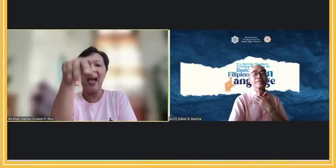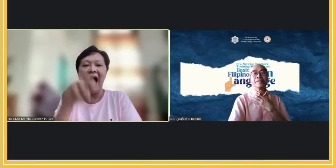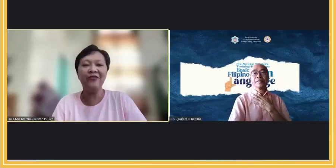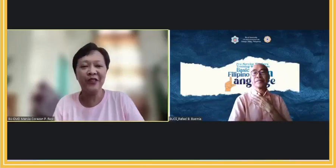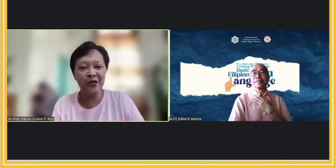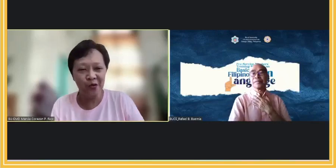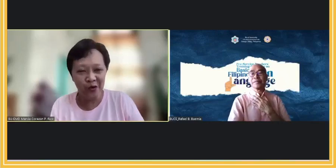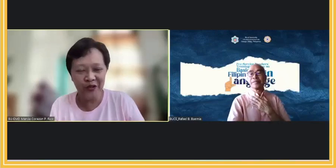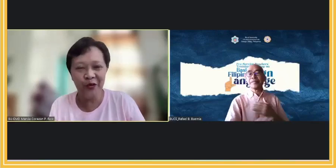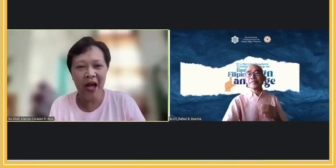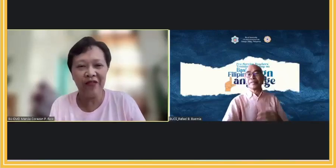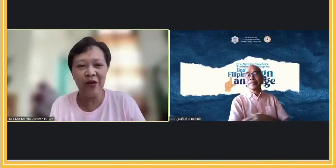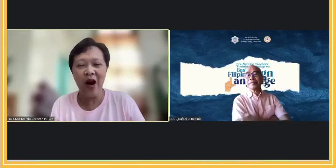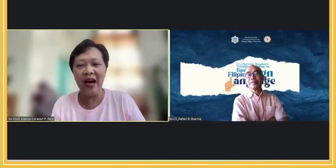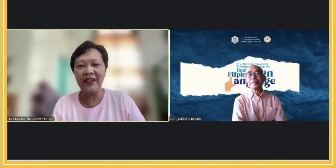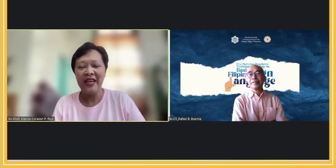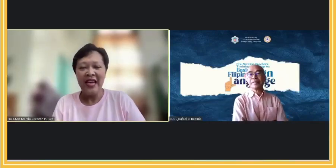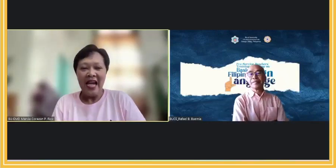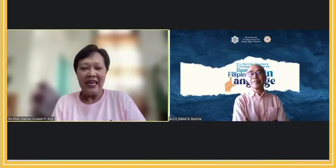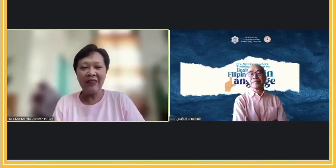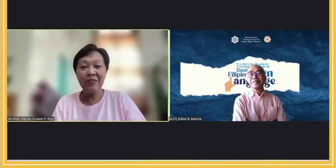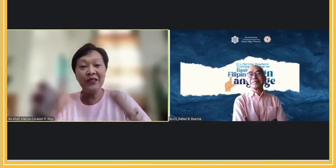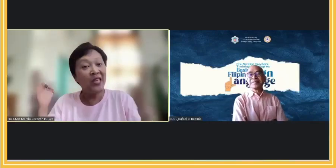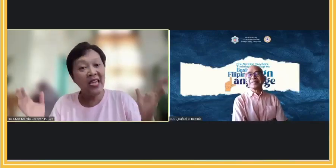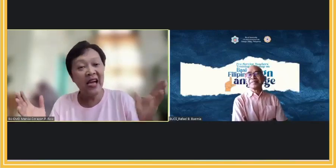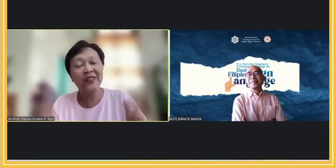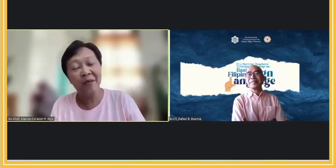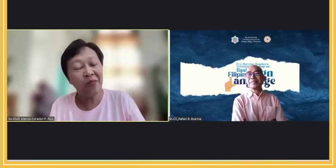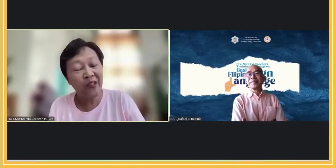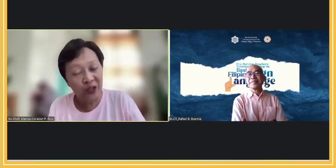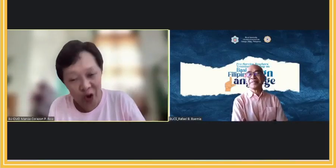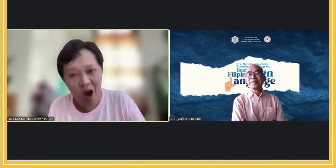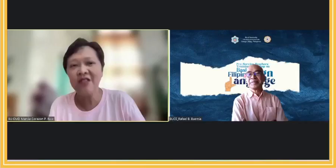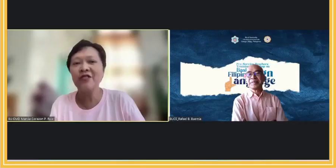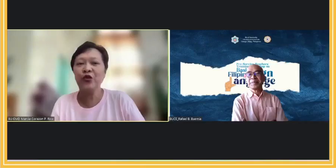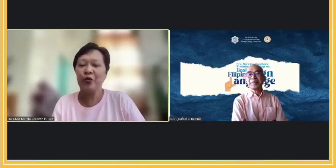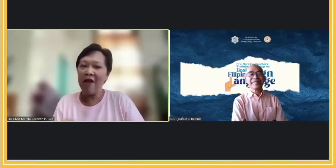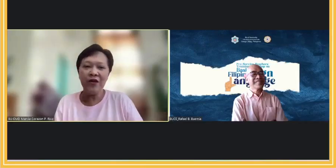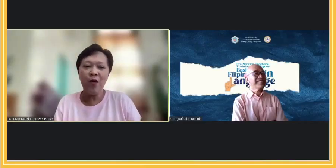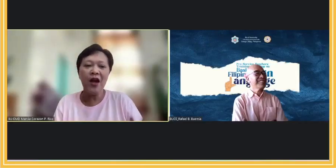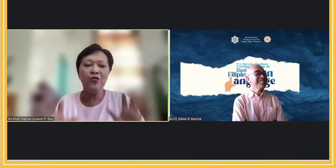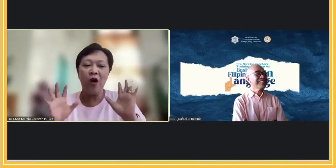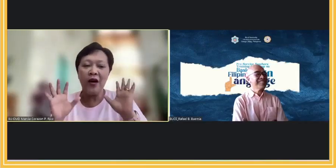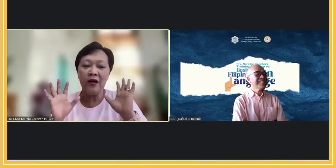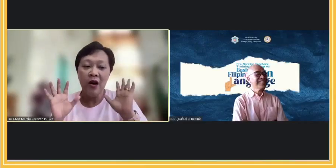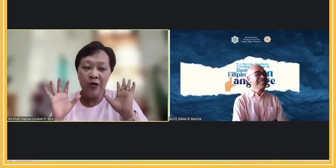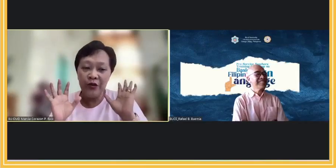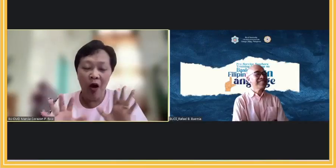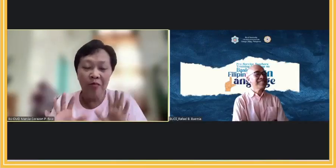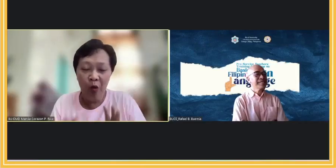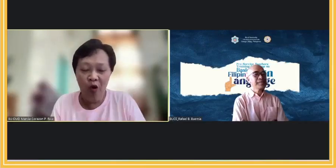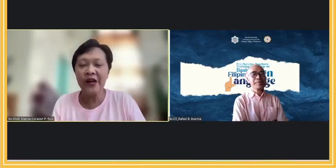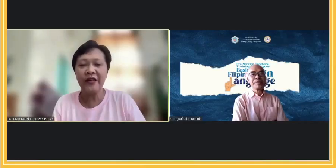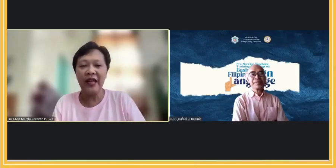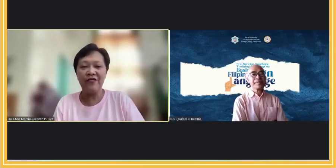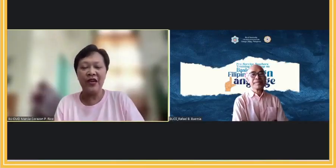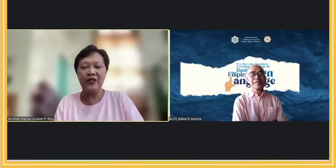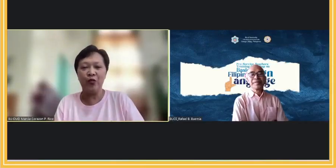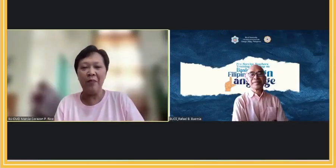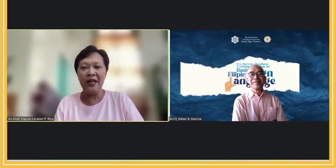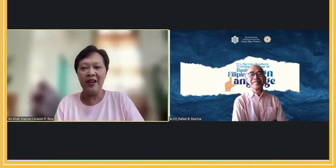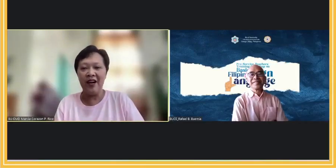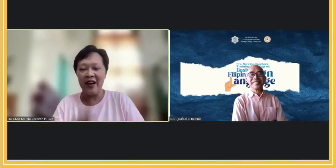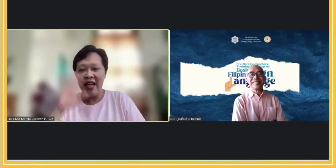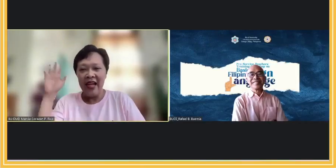good afternoon to everyone. Let me sing a simple song to everyone is on board in